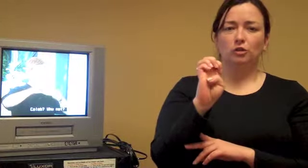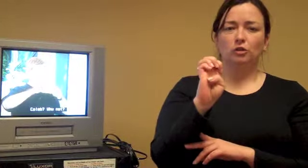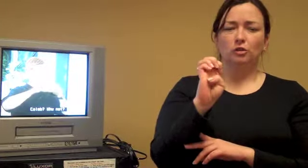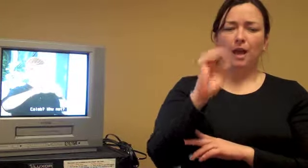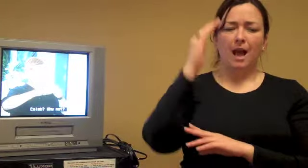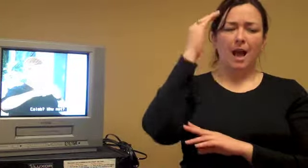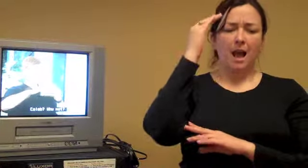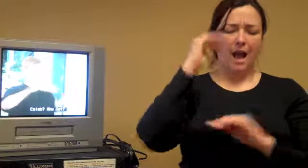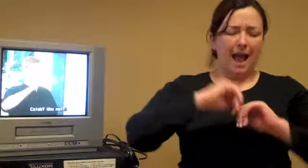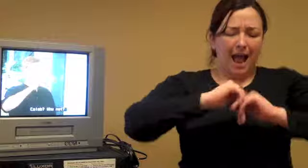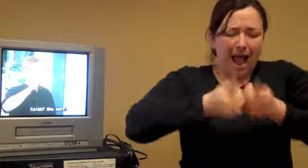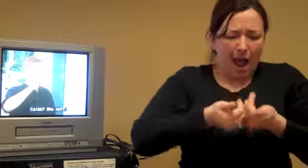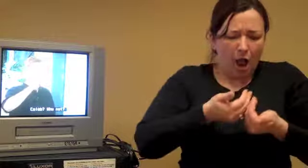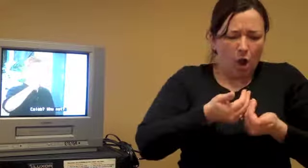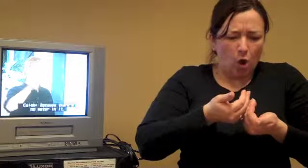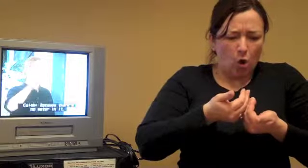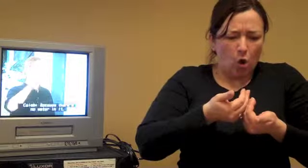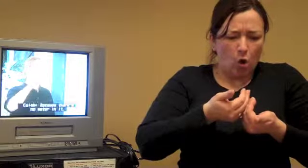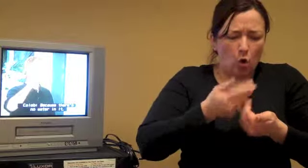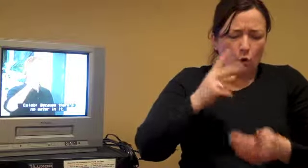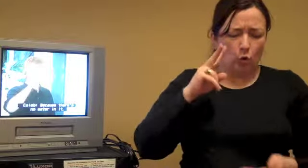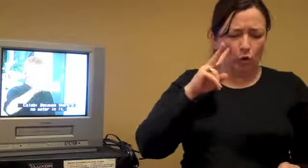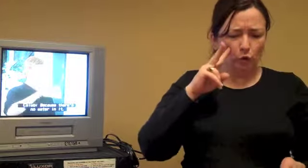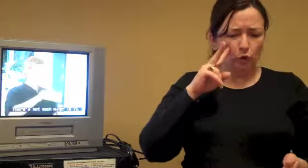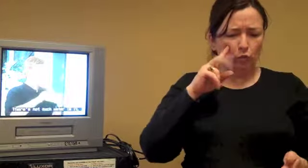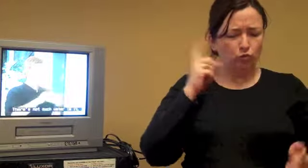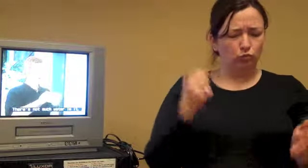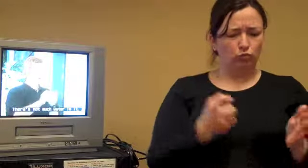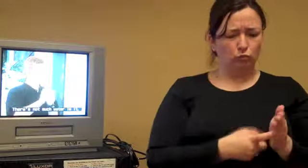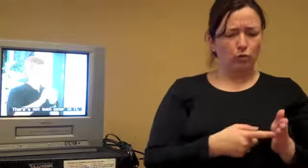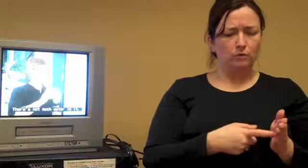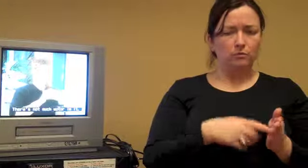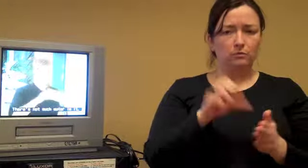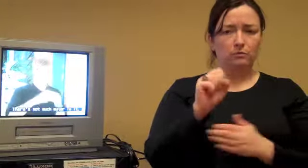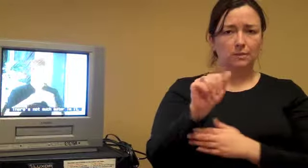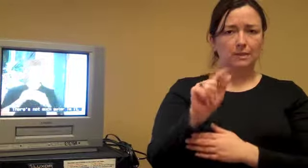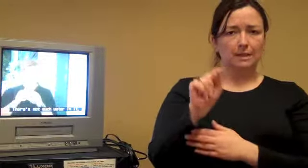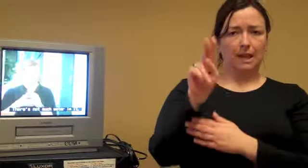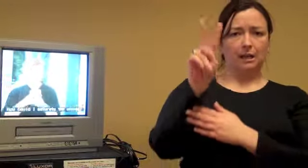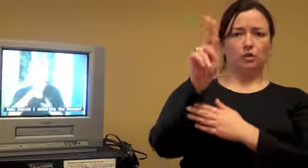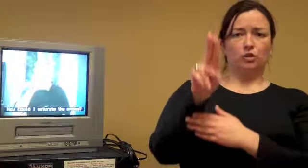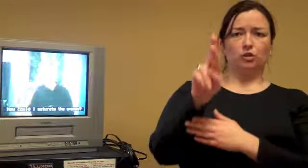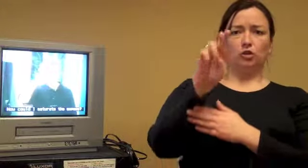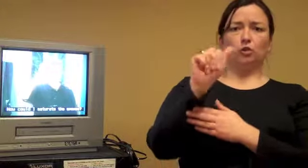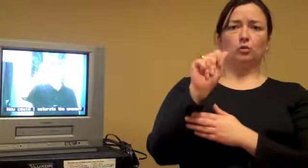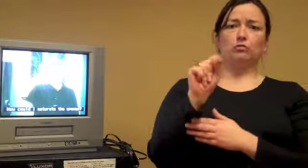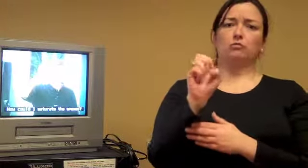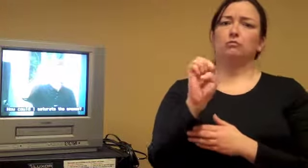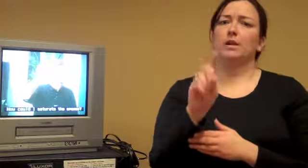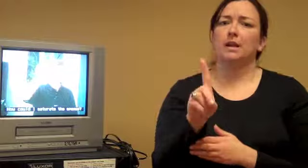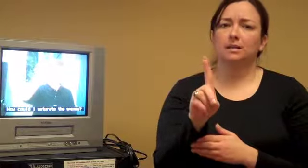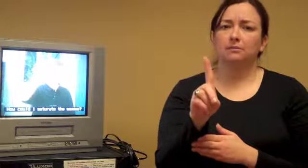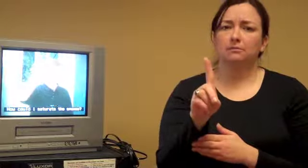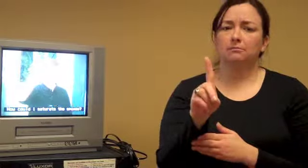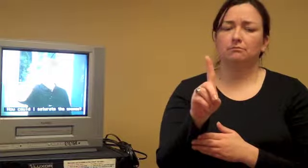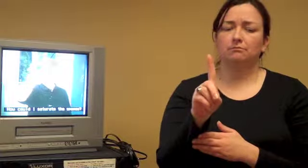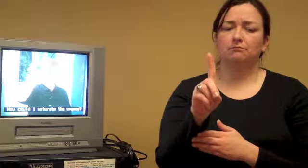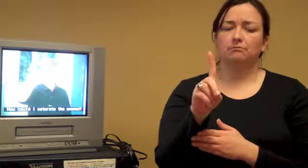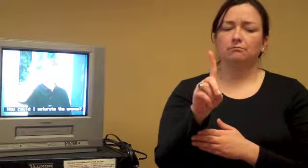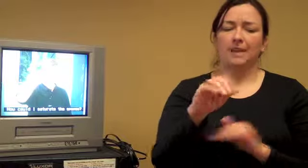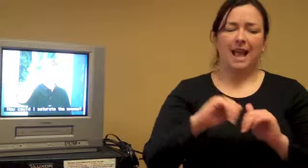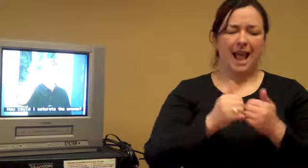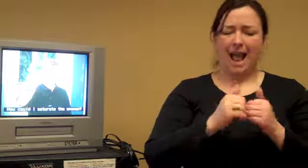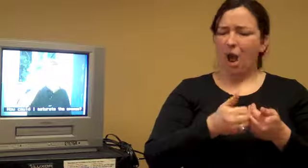Caleb? Why not? Because there's no water in it. Not much water. How could I saturate the sponge?